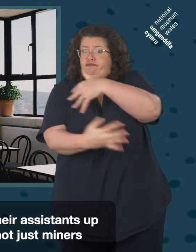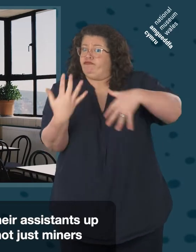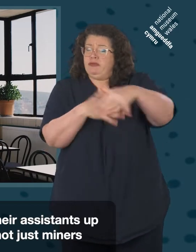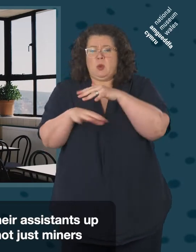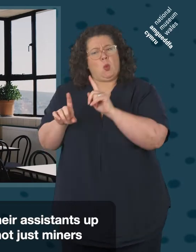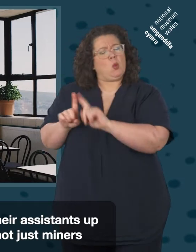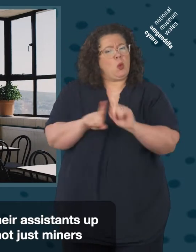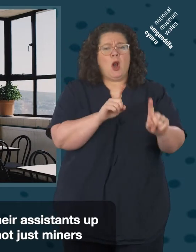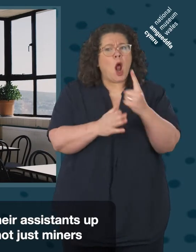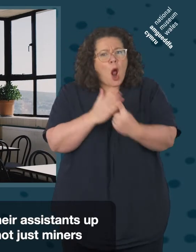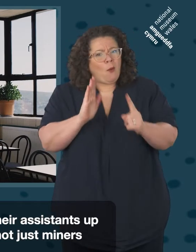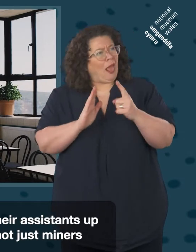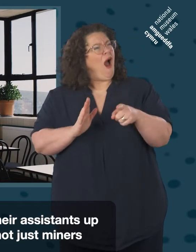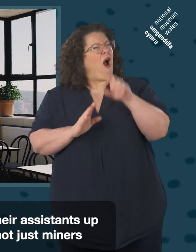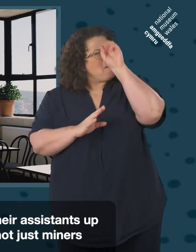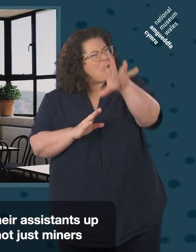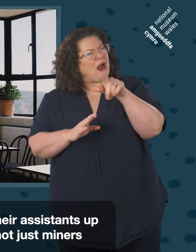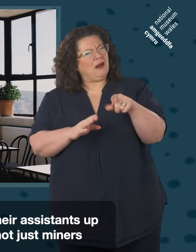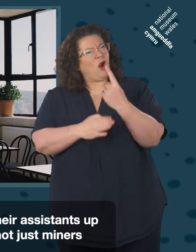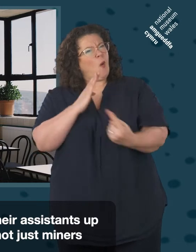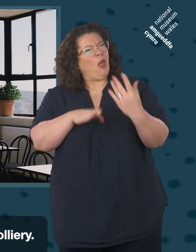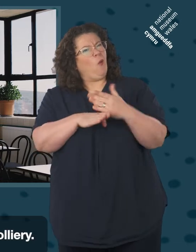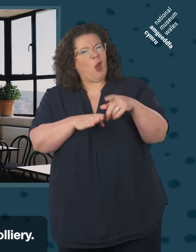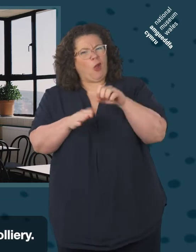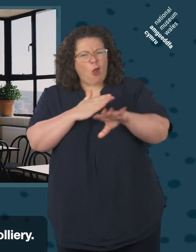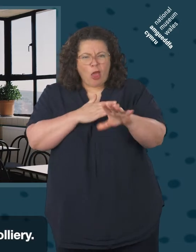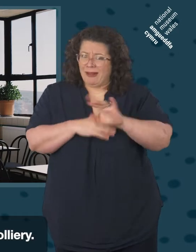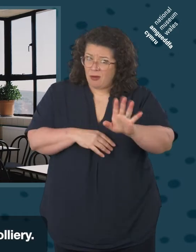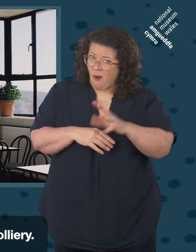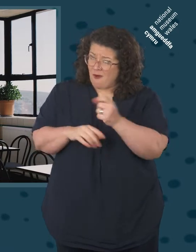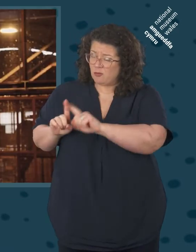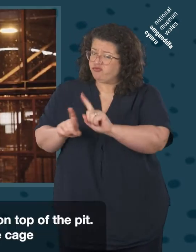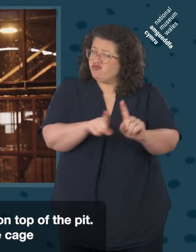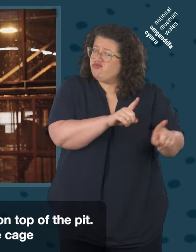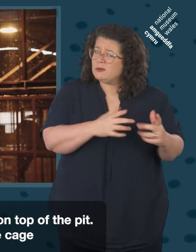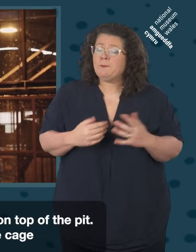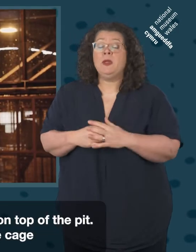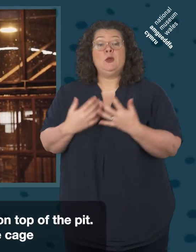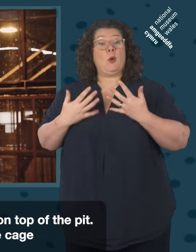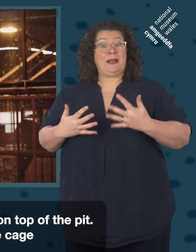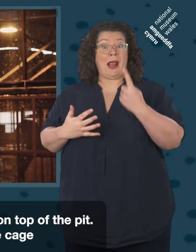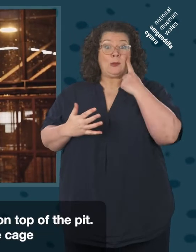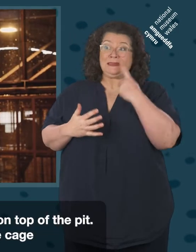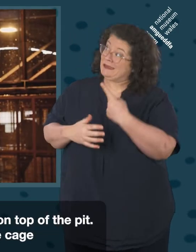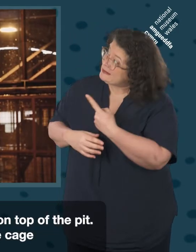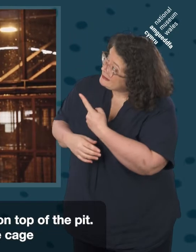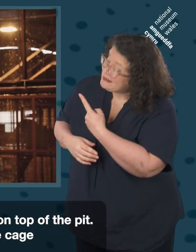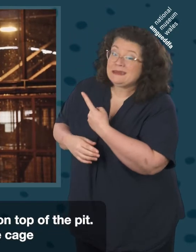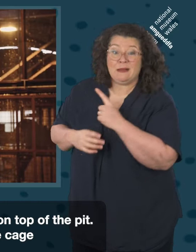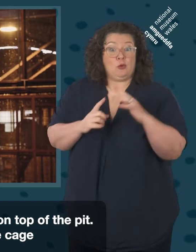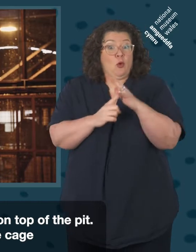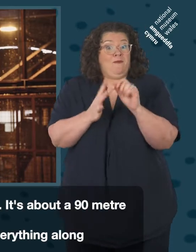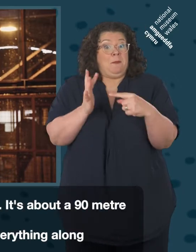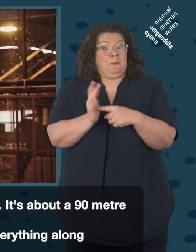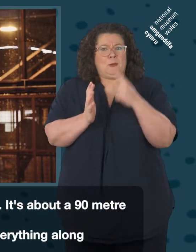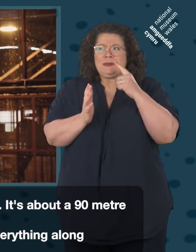well and their assistants up there. So, like I said, it's not just miners working in the colliery. All right, here we are now on top of the pit. Behind me